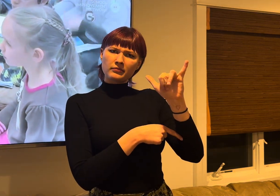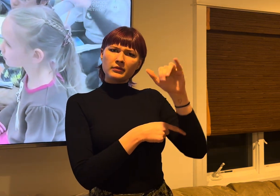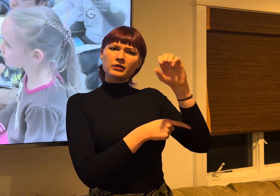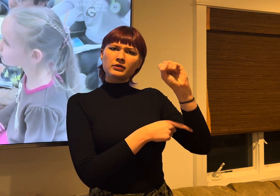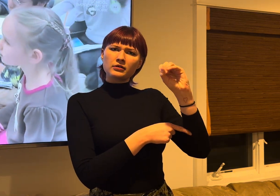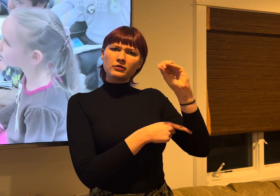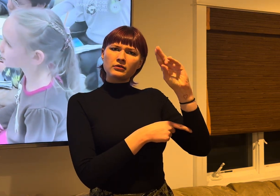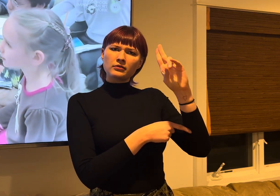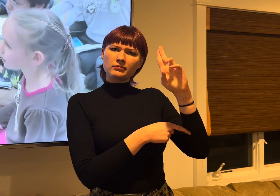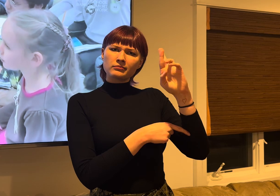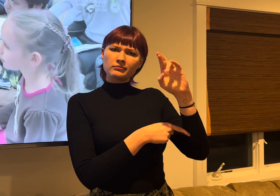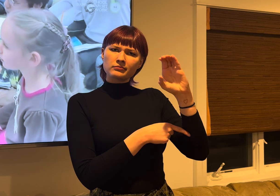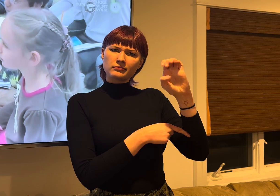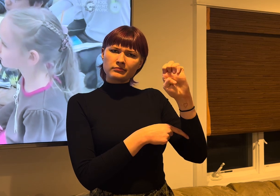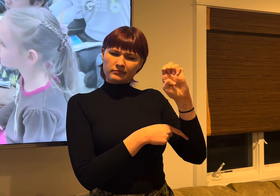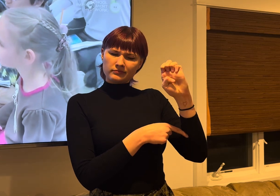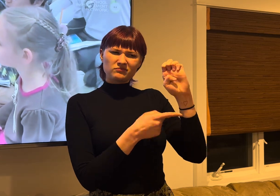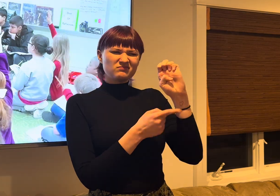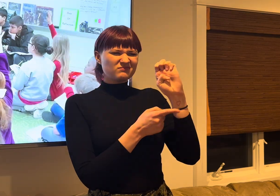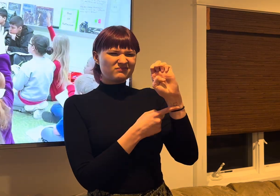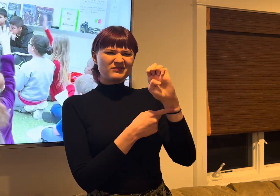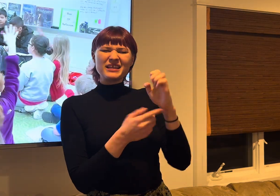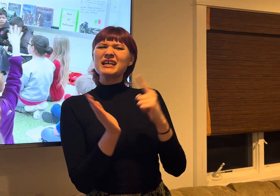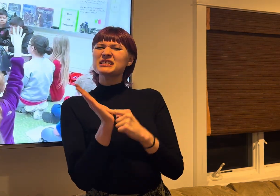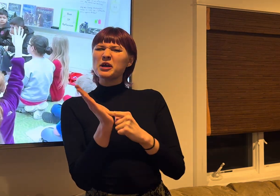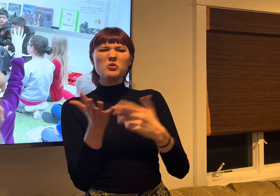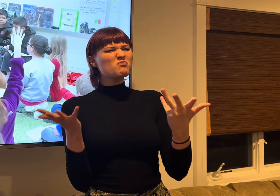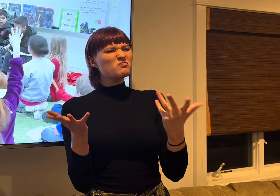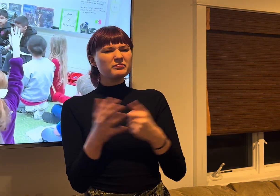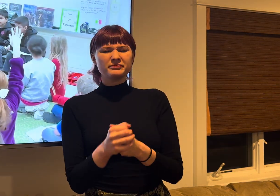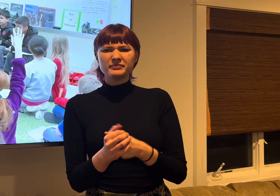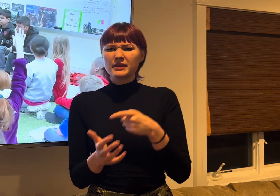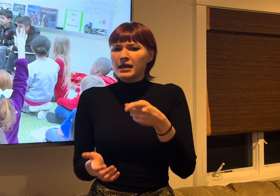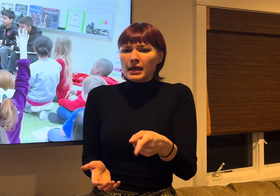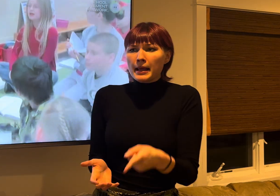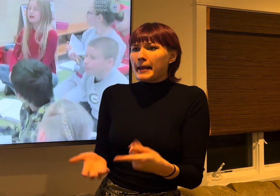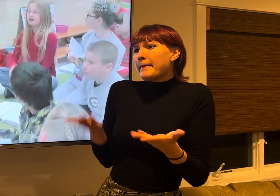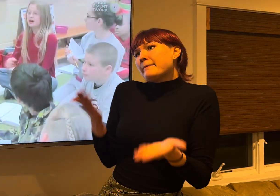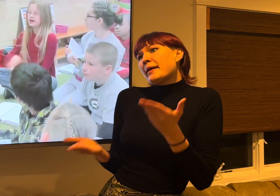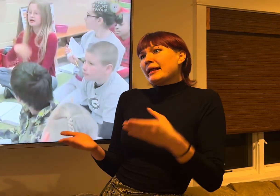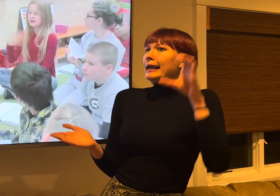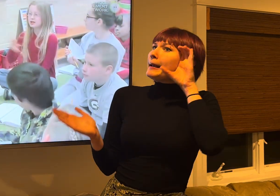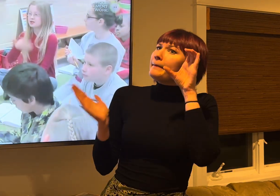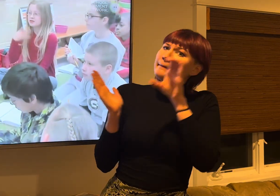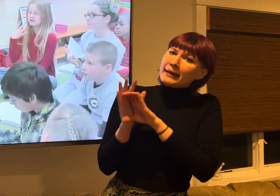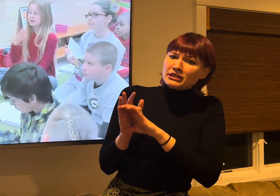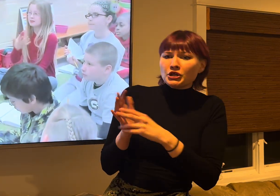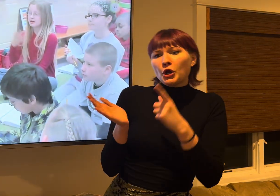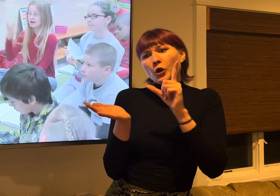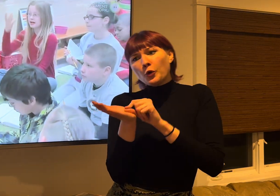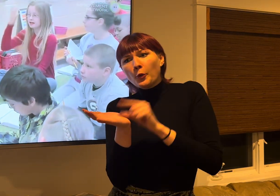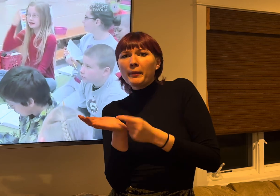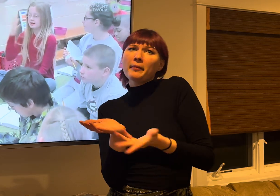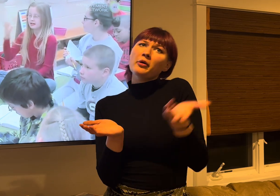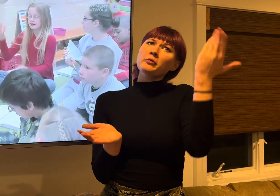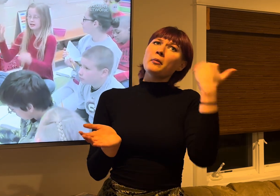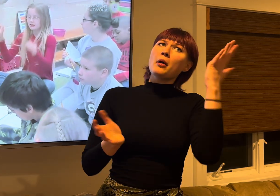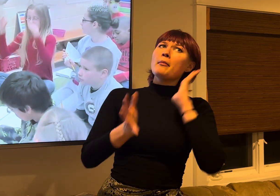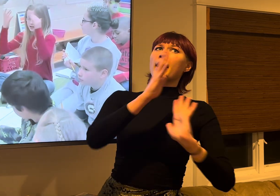time period, an actual newspaper. Anything else? A picture. What kind of picture? Like a picture of someone